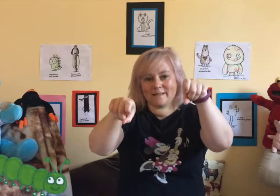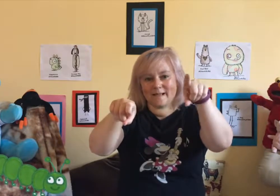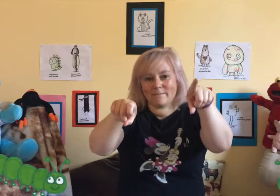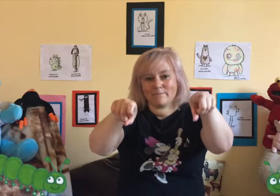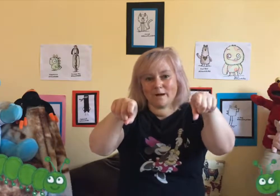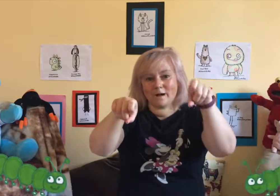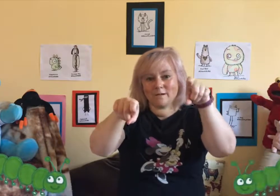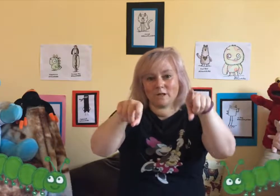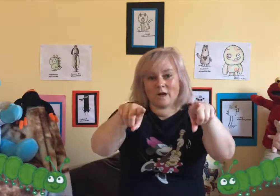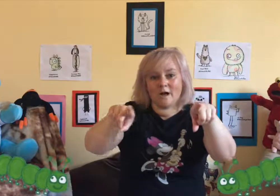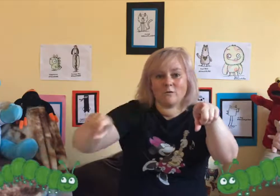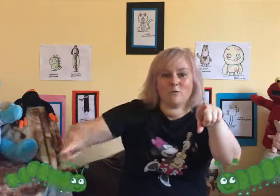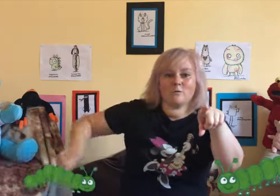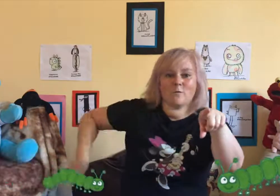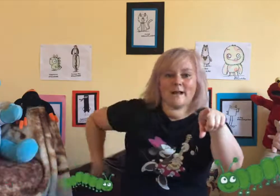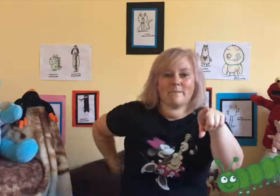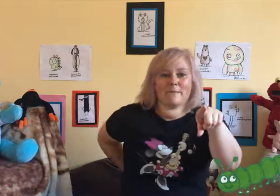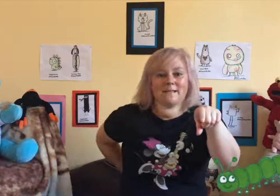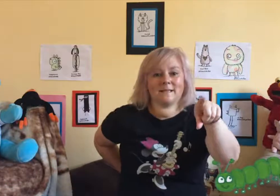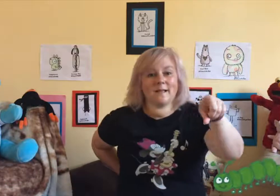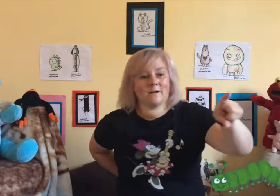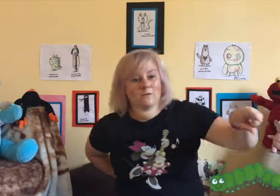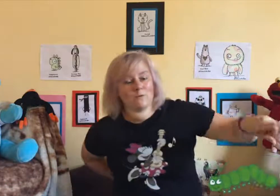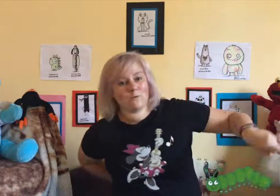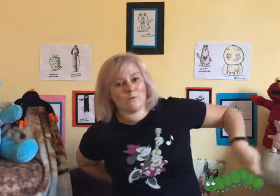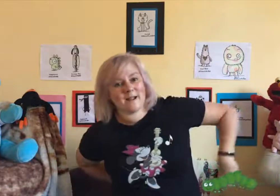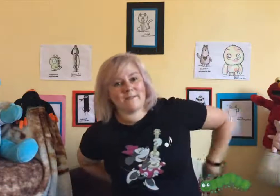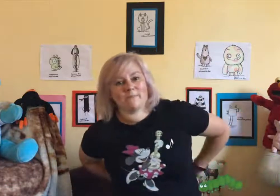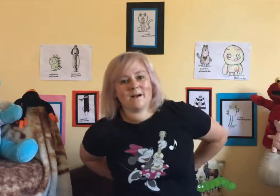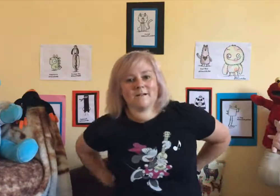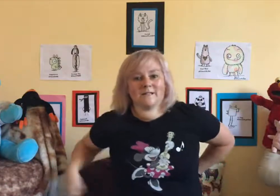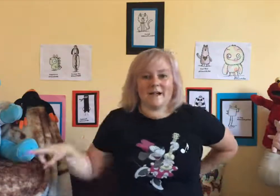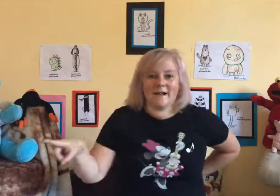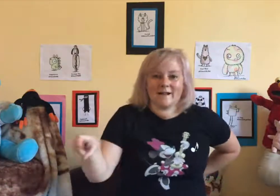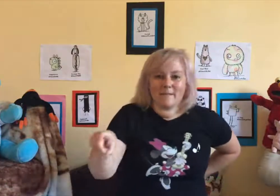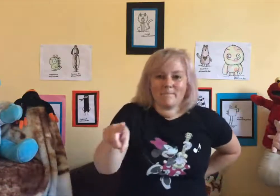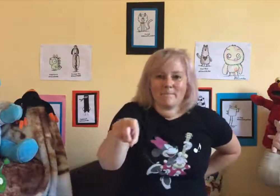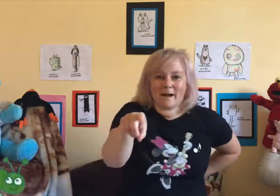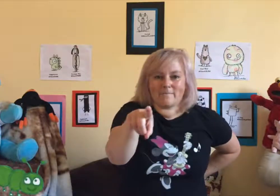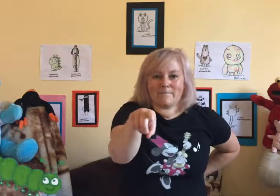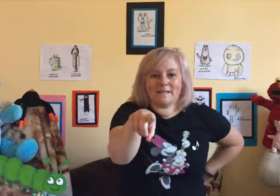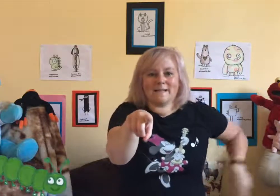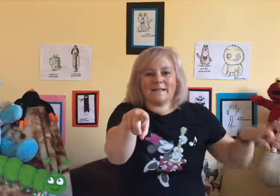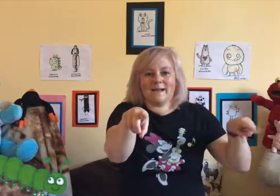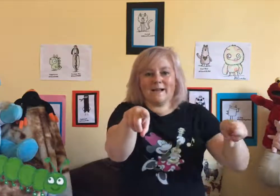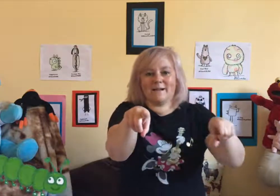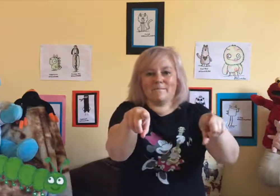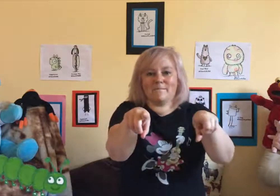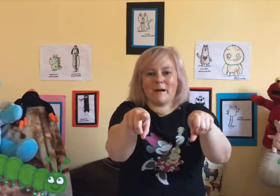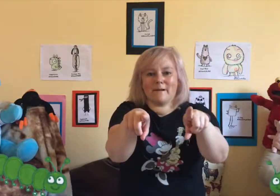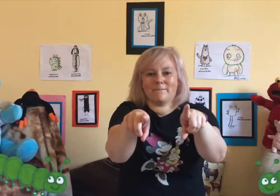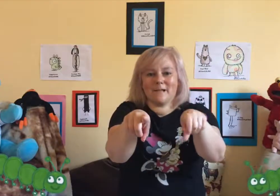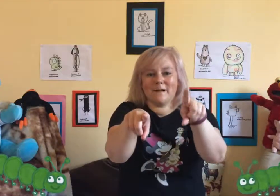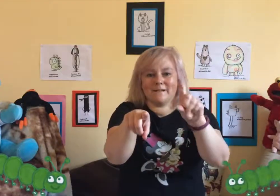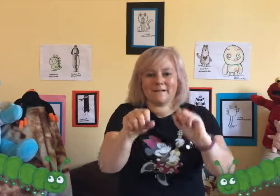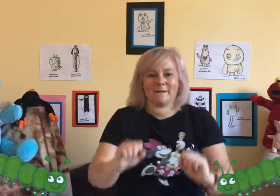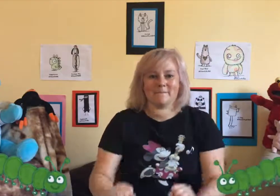named Blanche. Crawl away, Betty, crawl away, Blanche. Come back, Betty, and come back, Blanche.